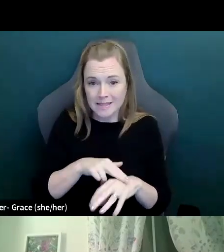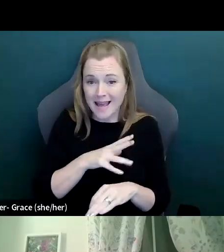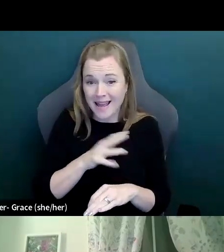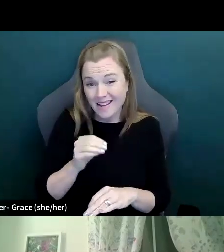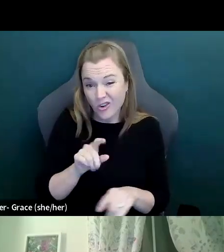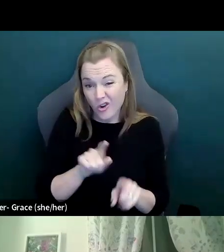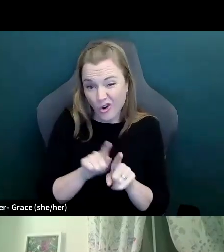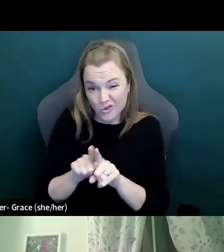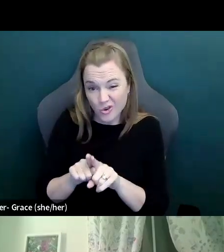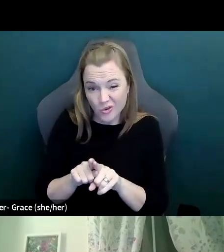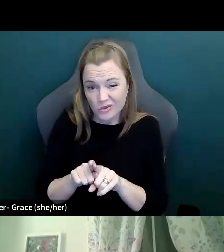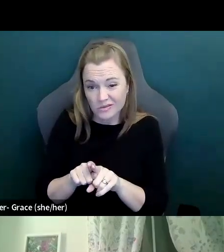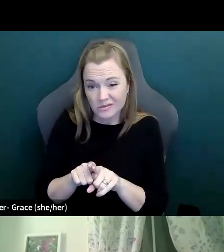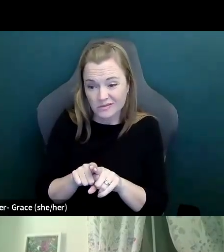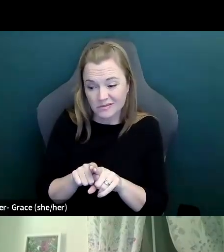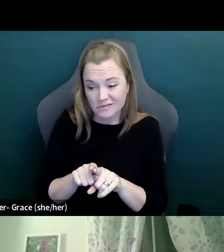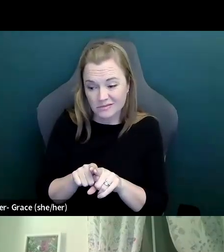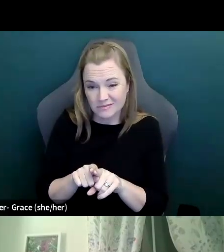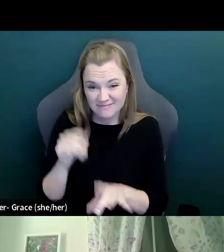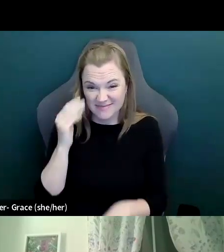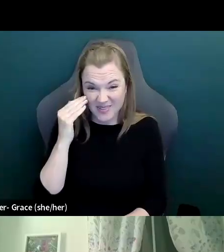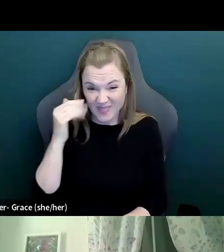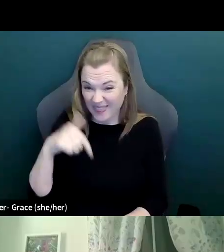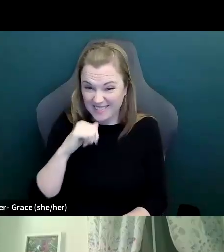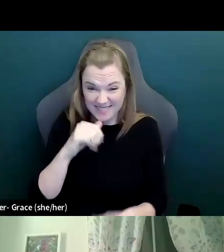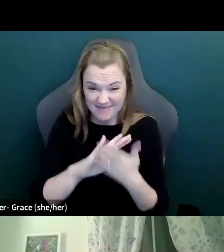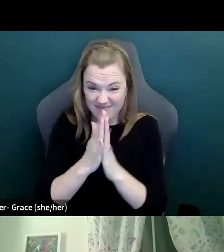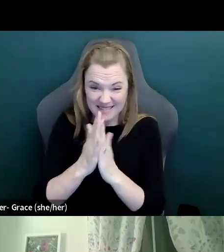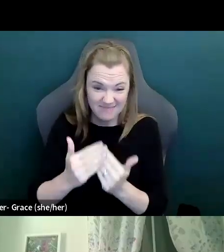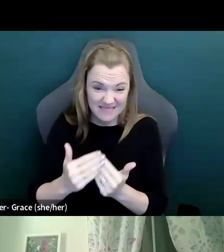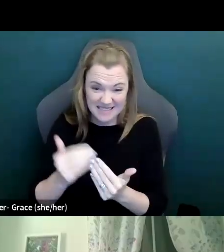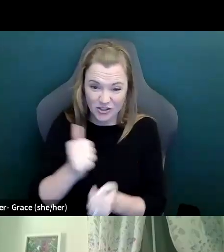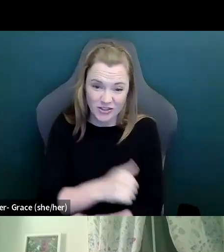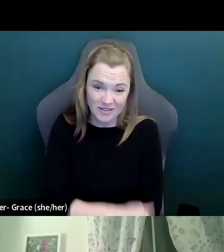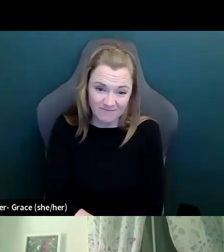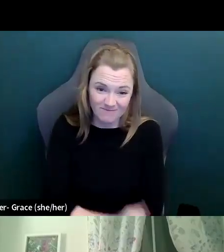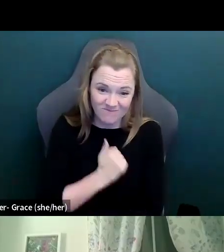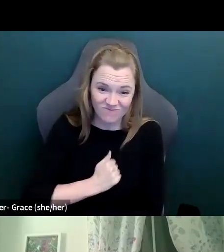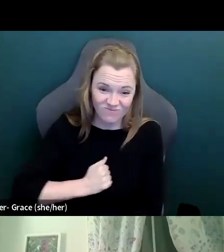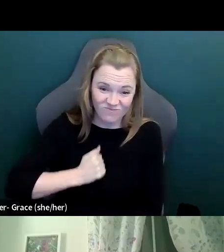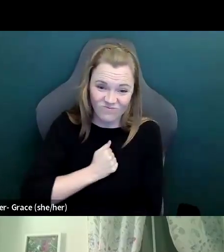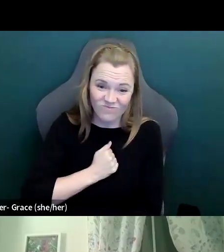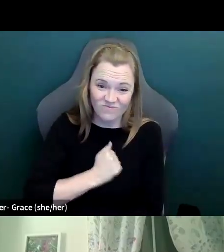that it's not going to get easier. Sorry.